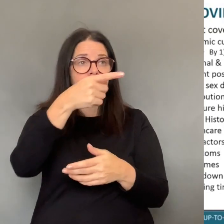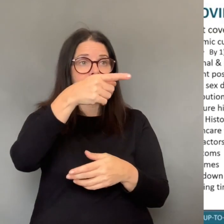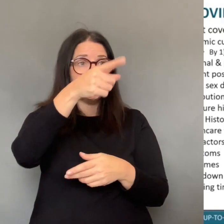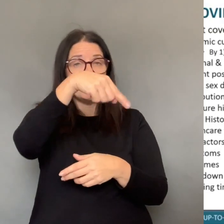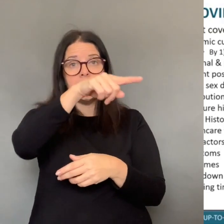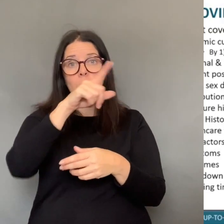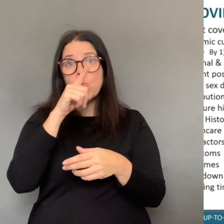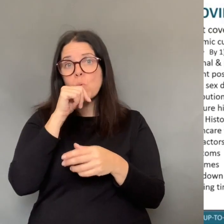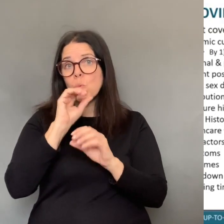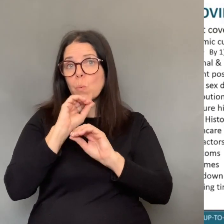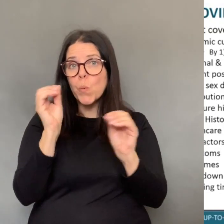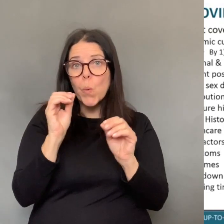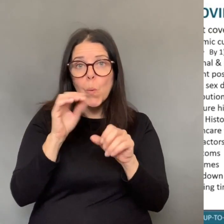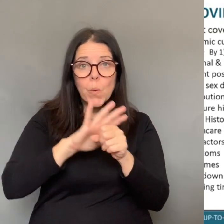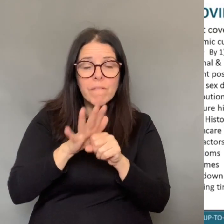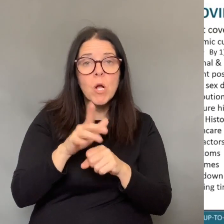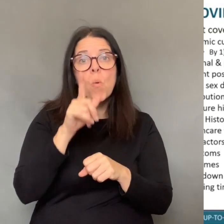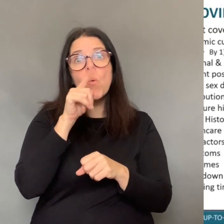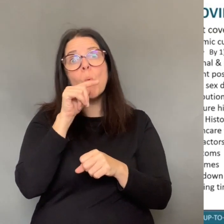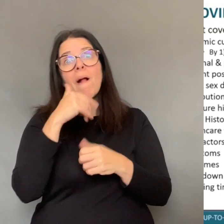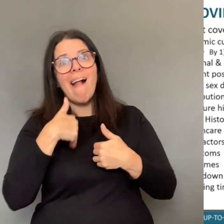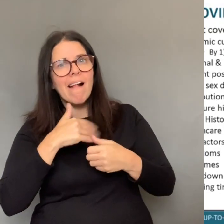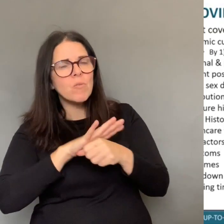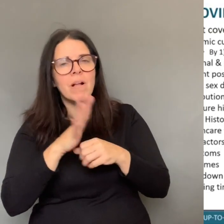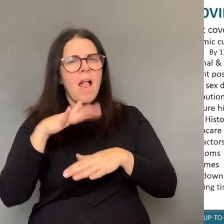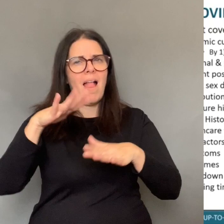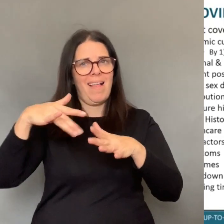will now move to our epidemiological summary update.